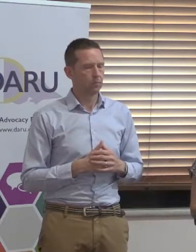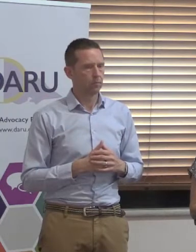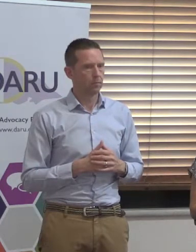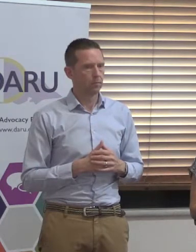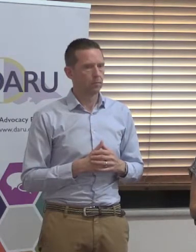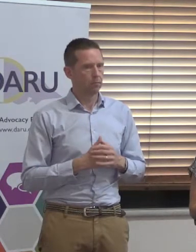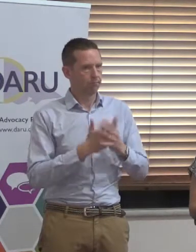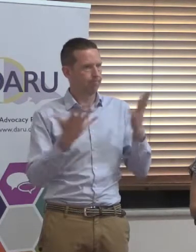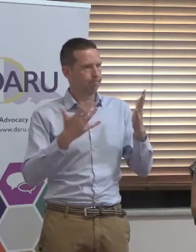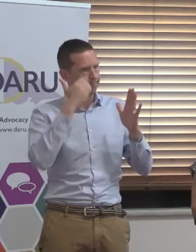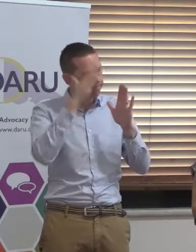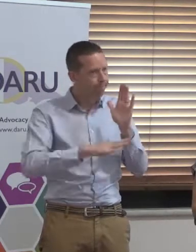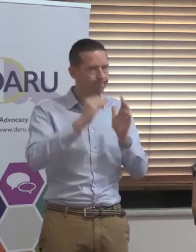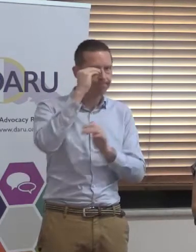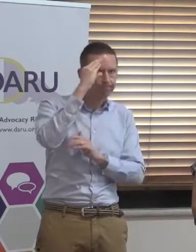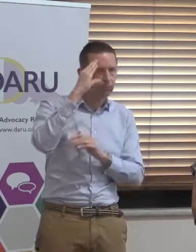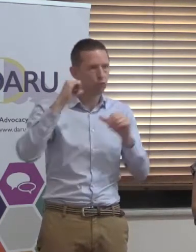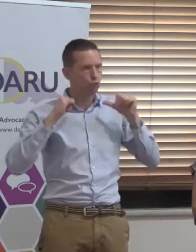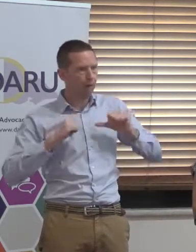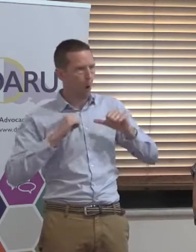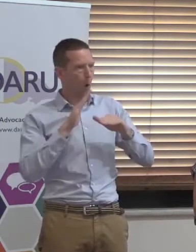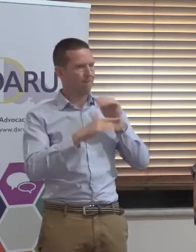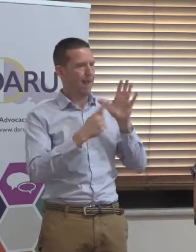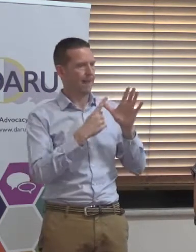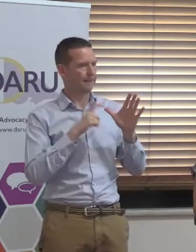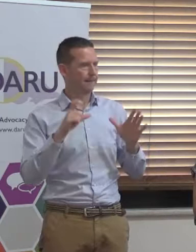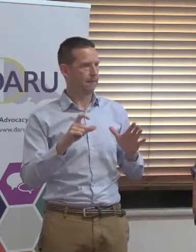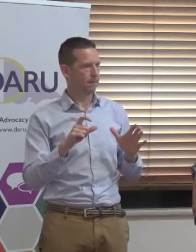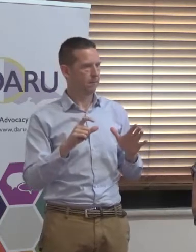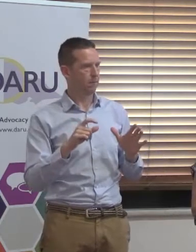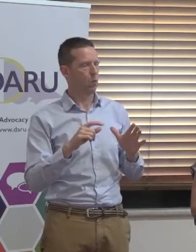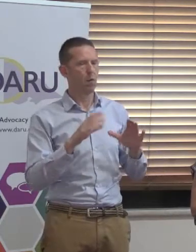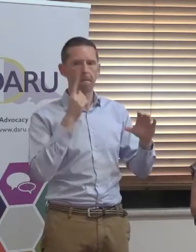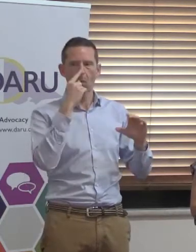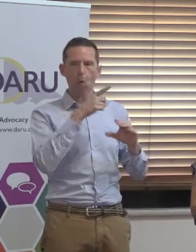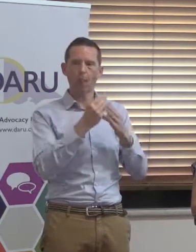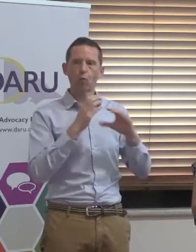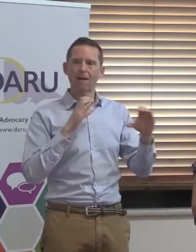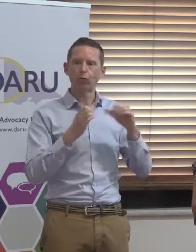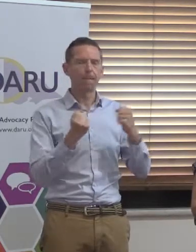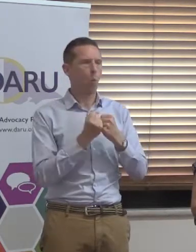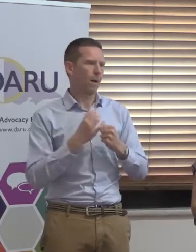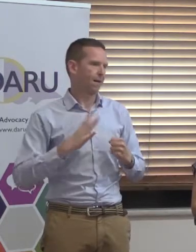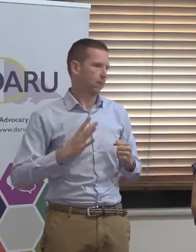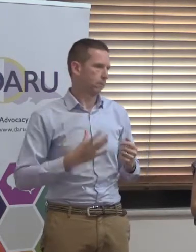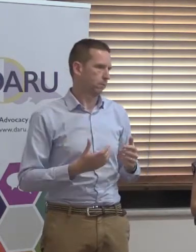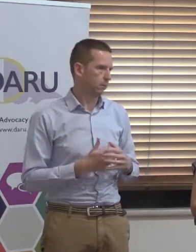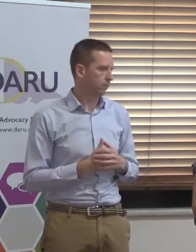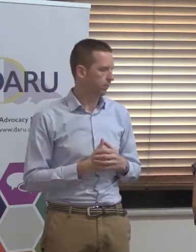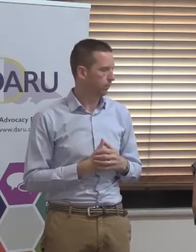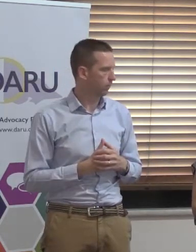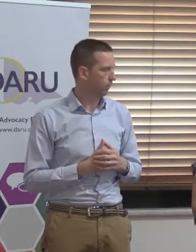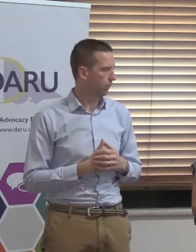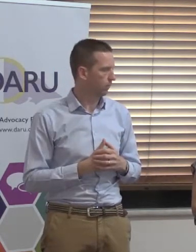a lot of training around AAC or people with communication support needs. And in fact, we've got kind